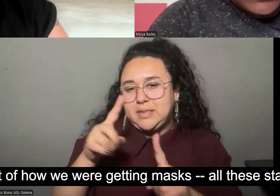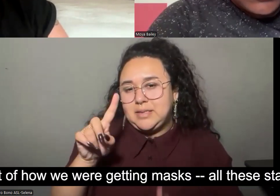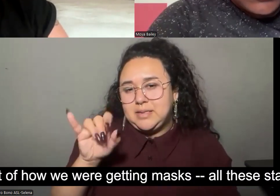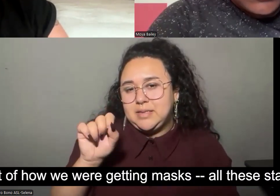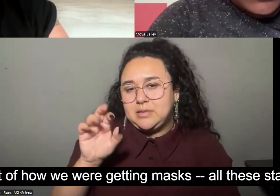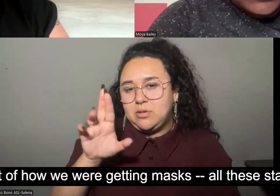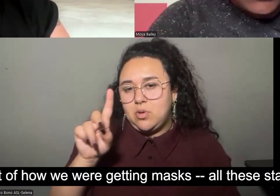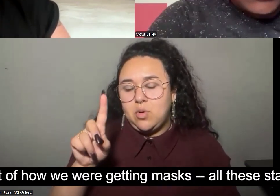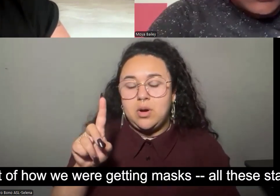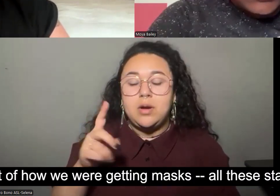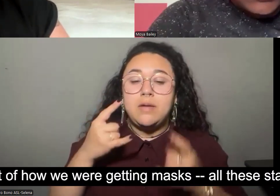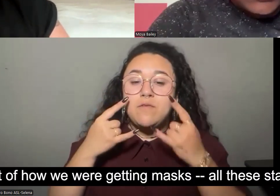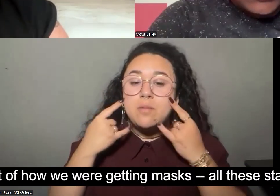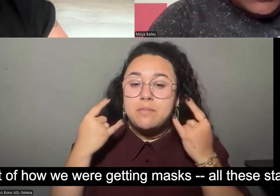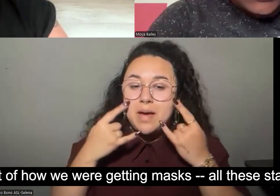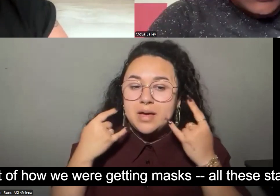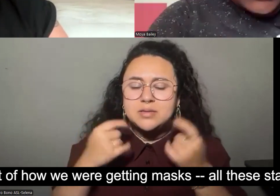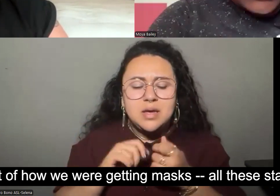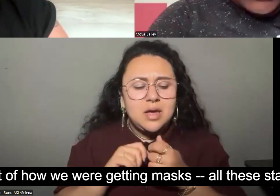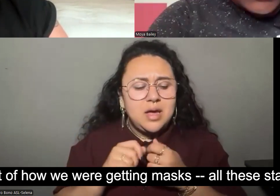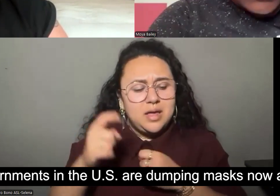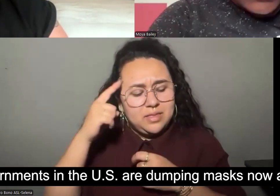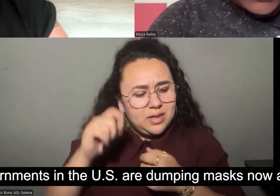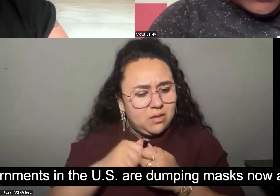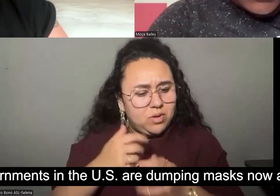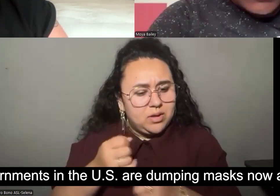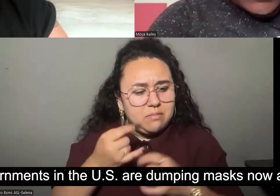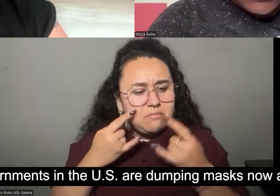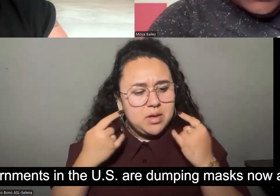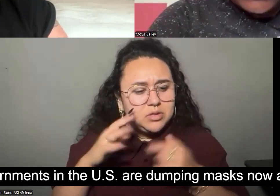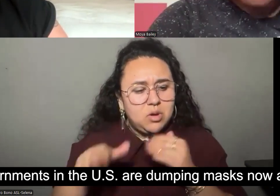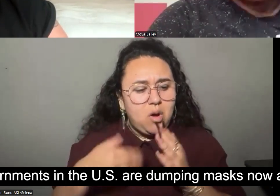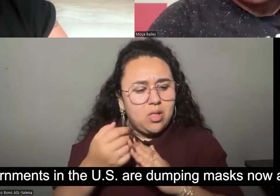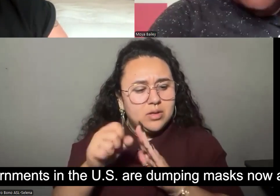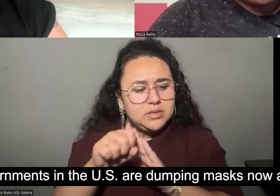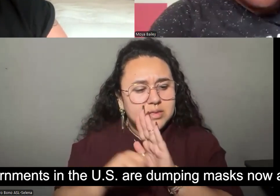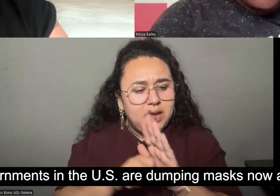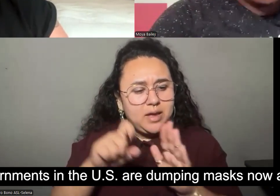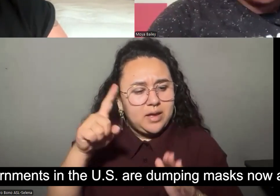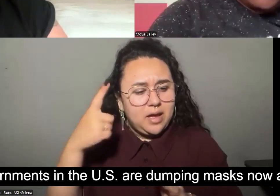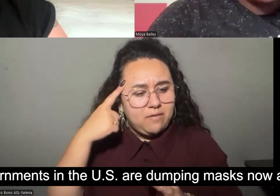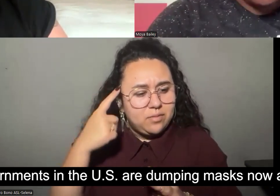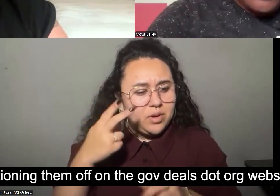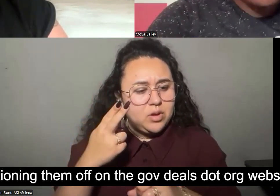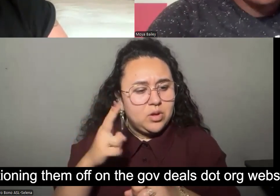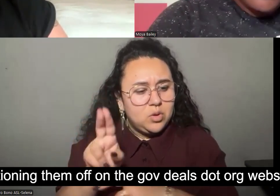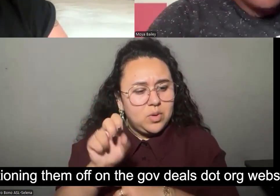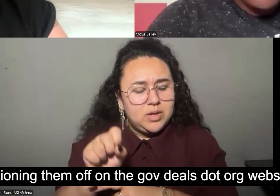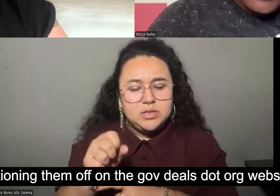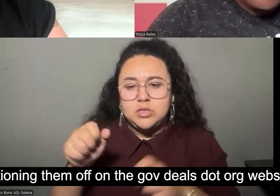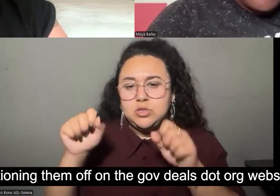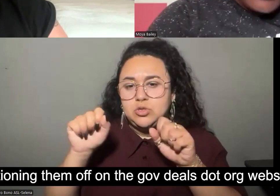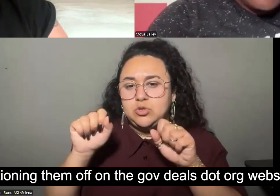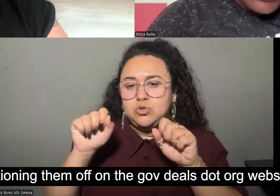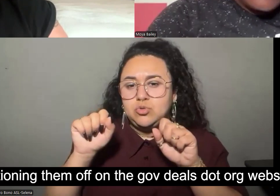masks was oh God, like, all these state governments in the US are dumping masks now and like auctioning